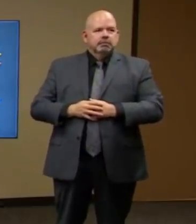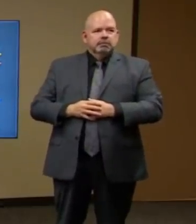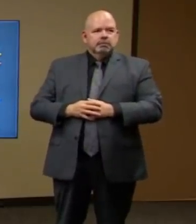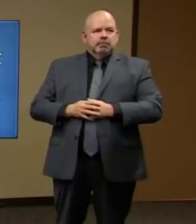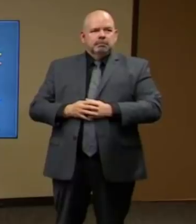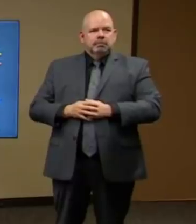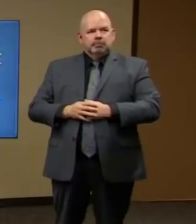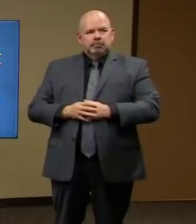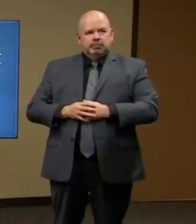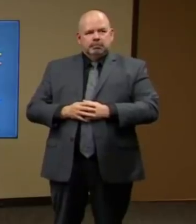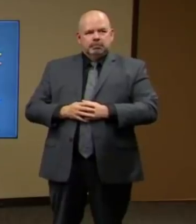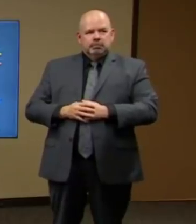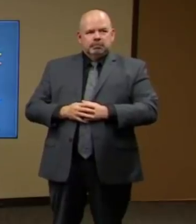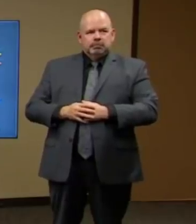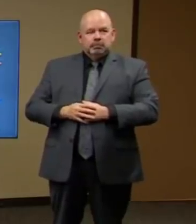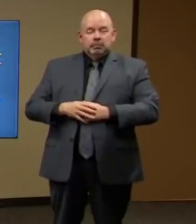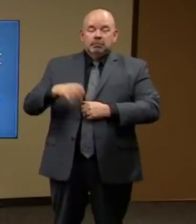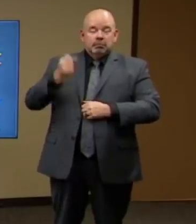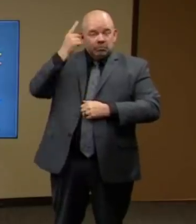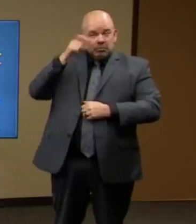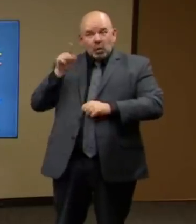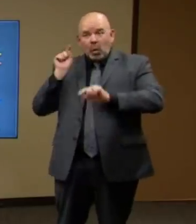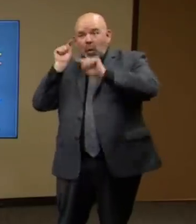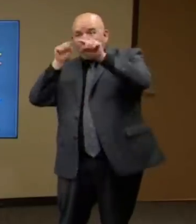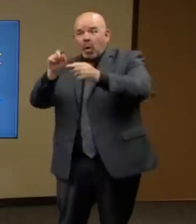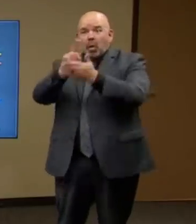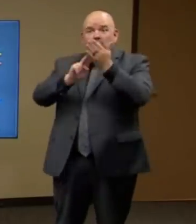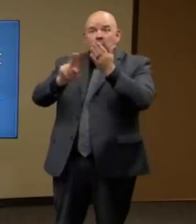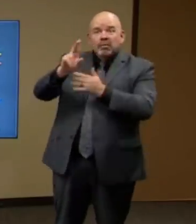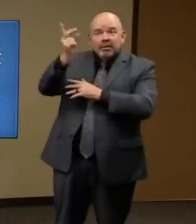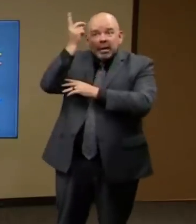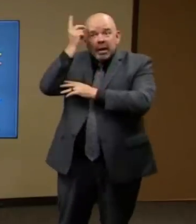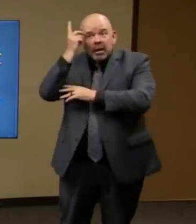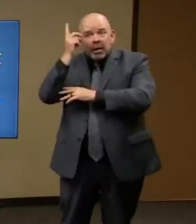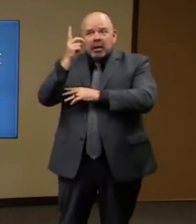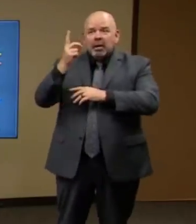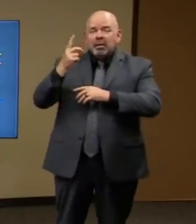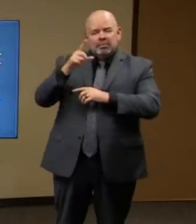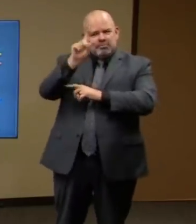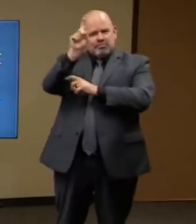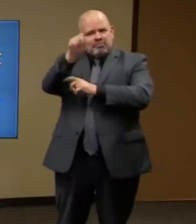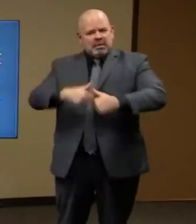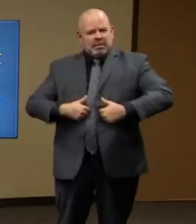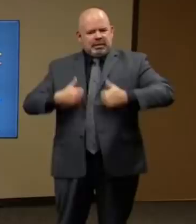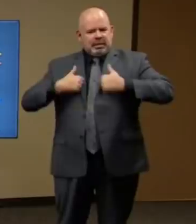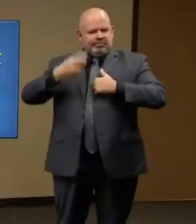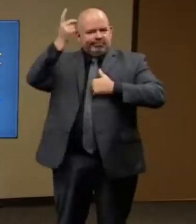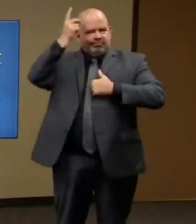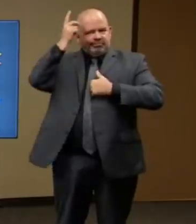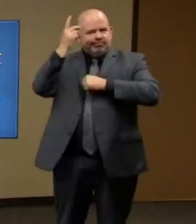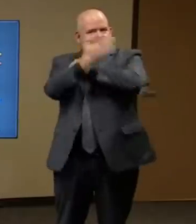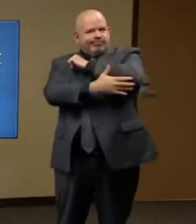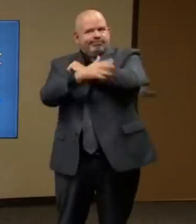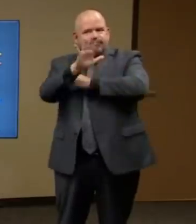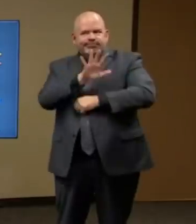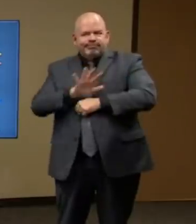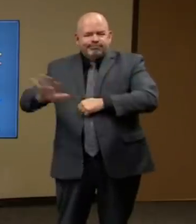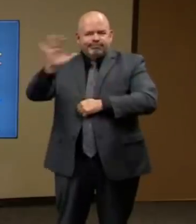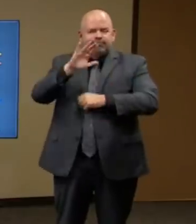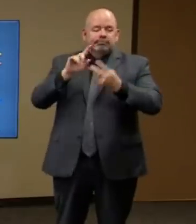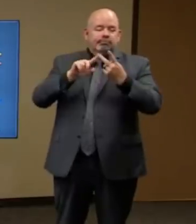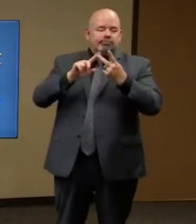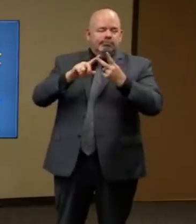available to people who live within the County of Dallas in any city, Dallas or any other city,